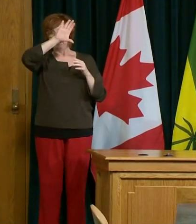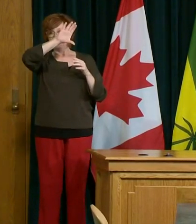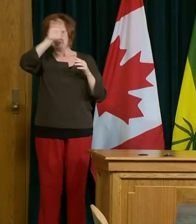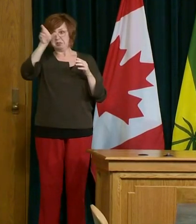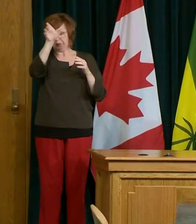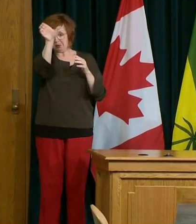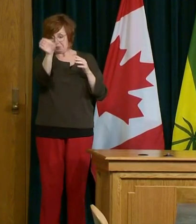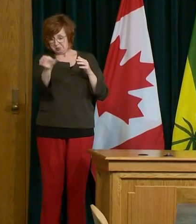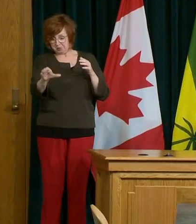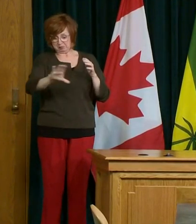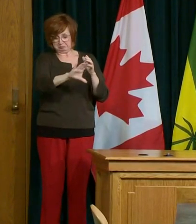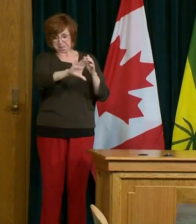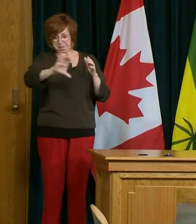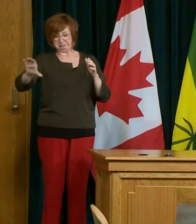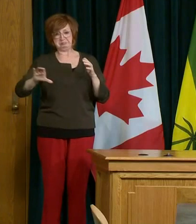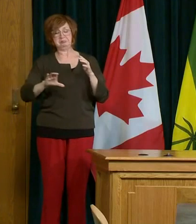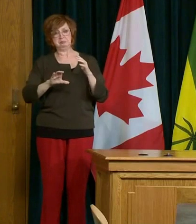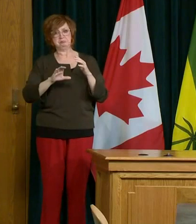COVID-19 activity, and that's good.